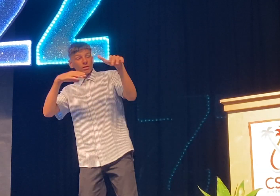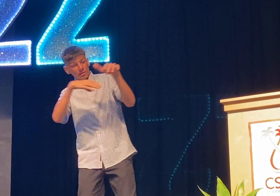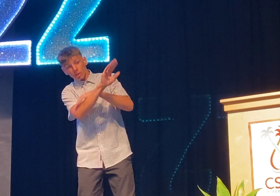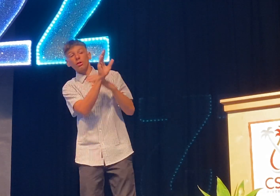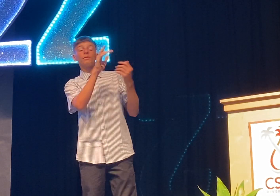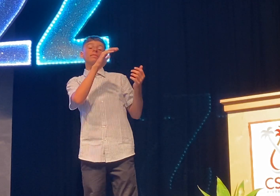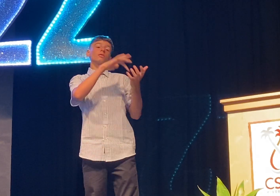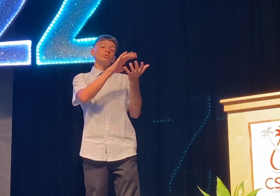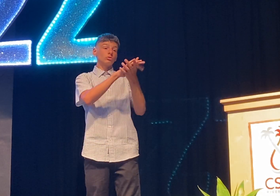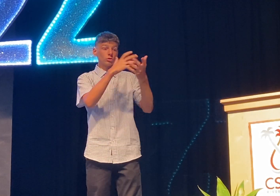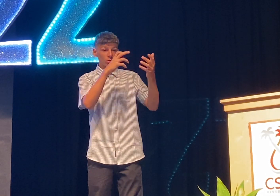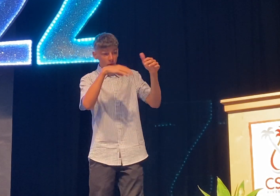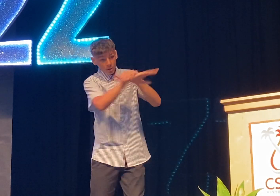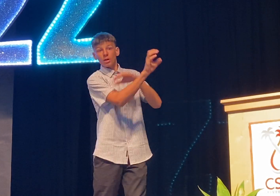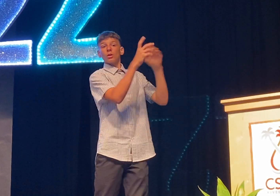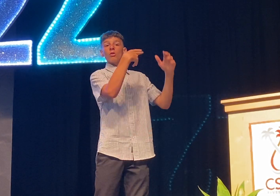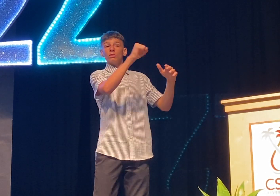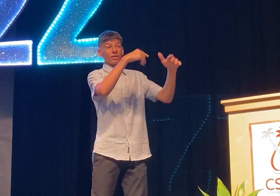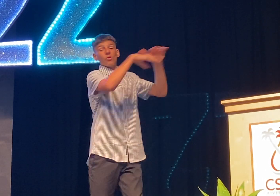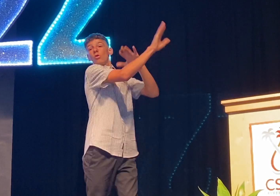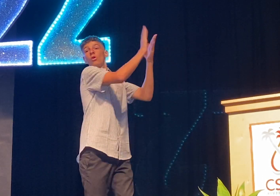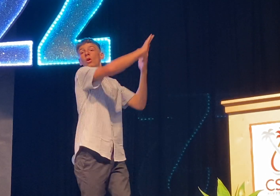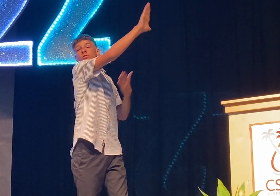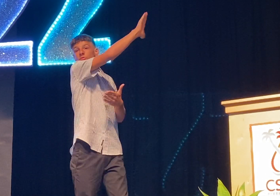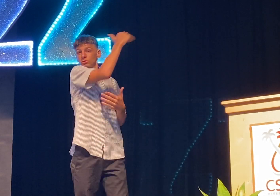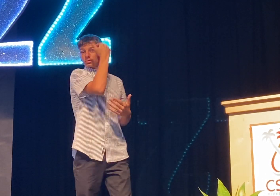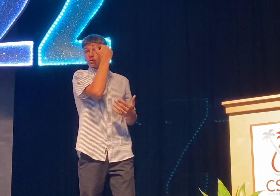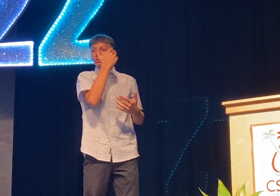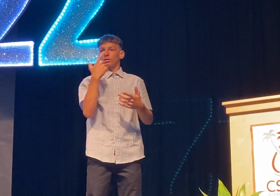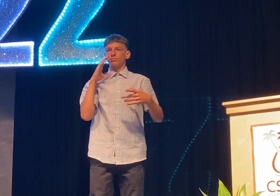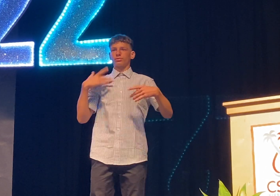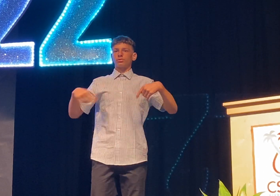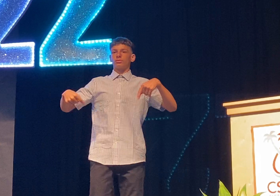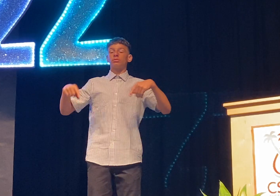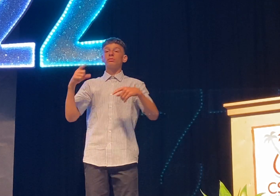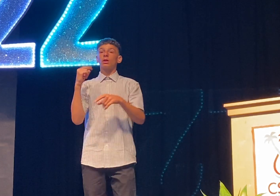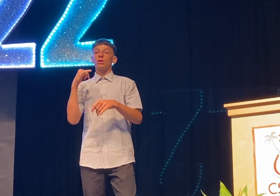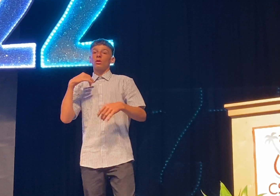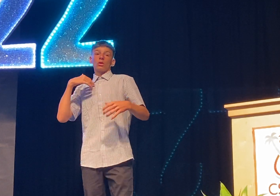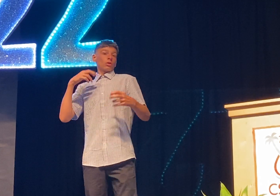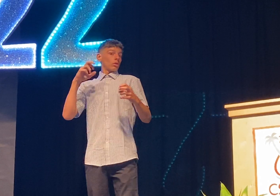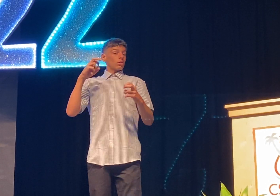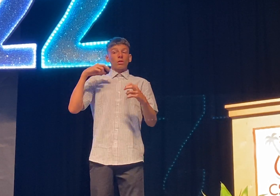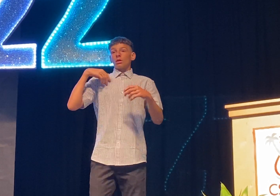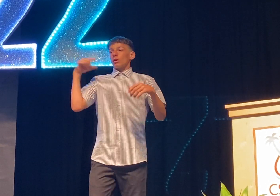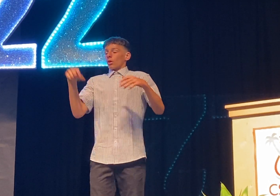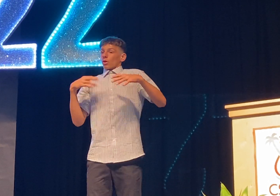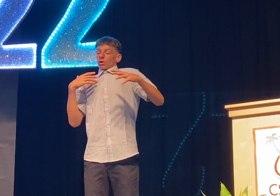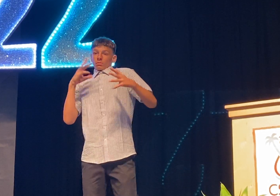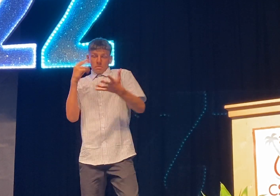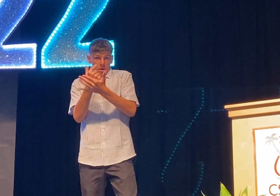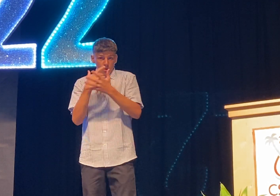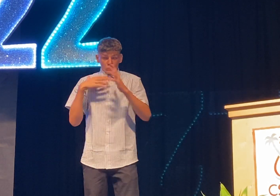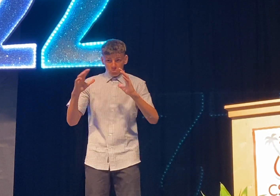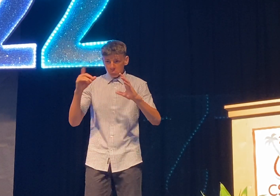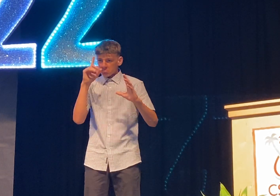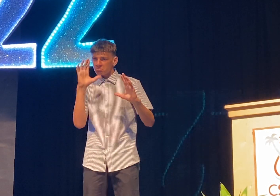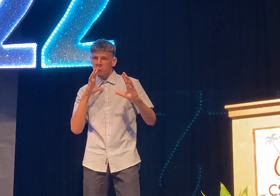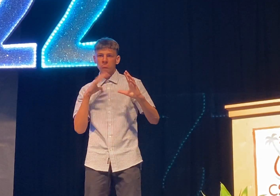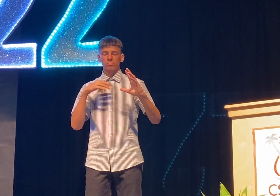Going in from elementary to middle school, and then now getting into high school, and then now going into college, you're going to be nervous. So for